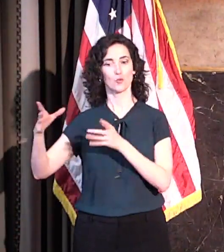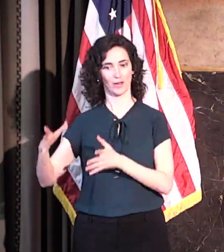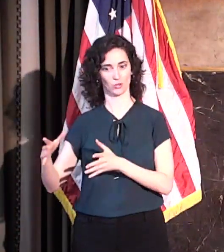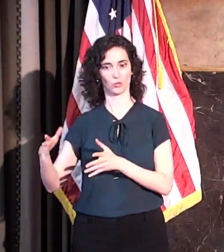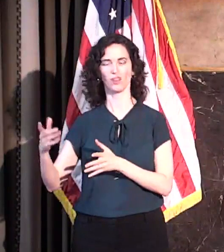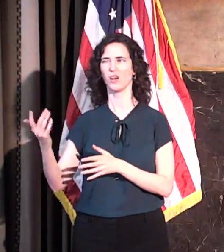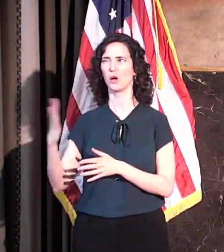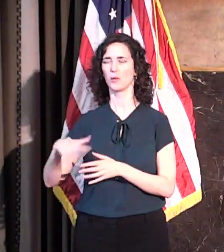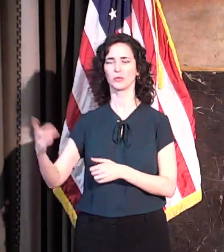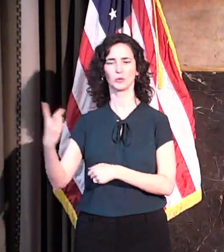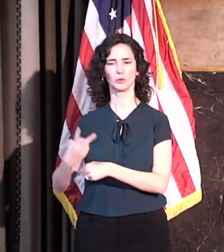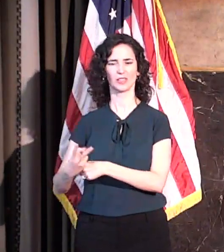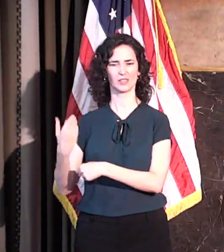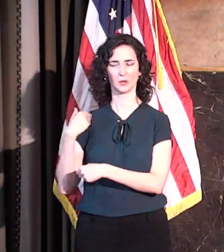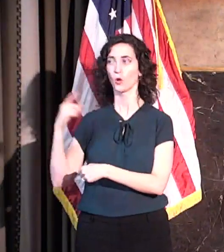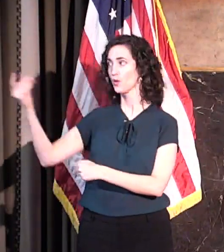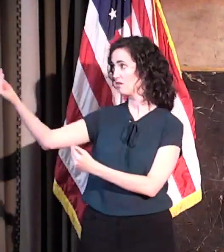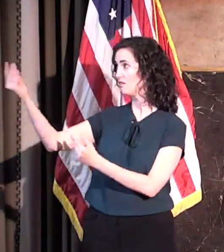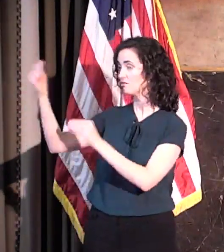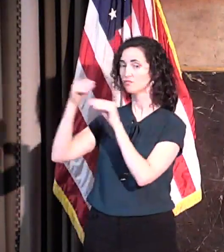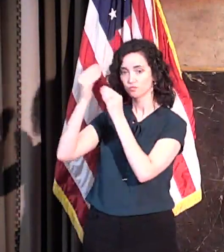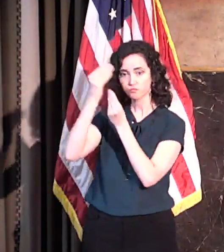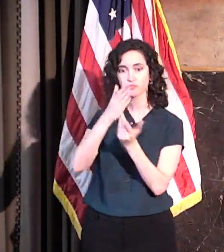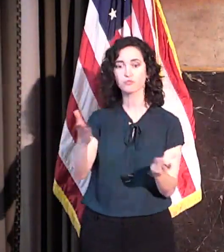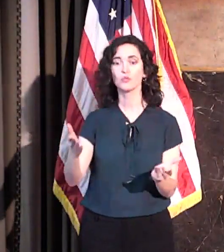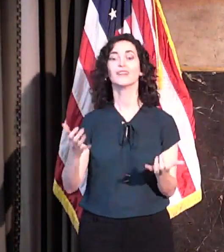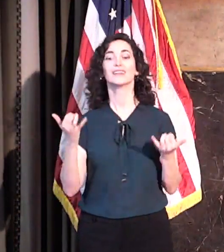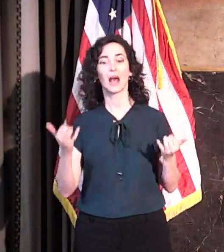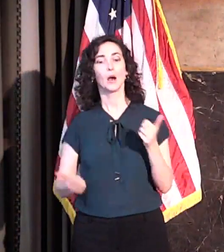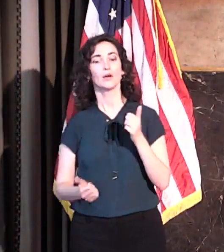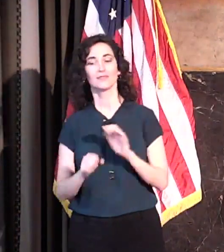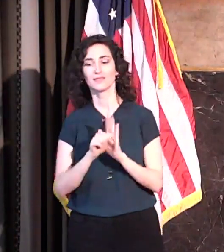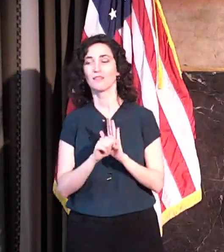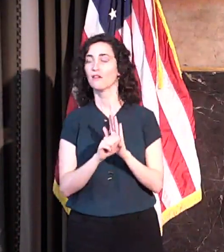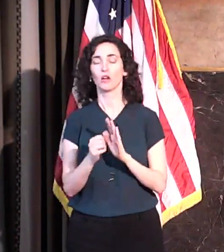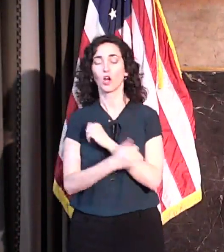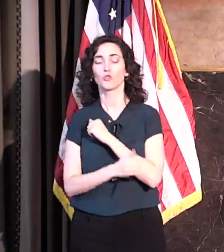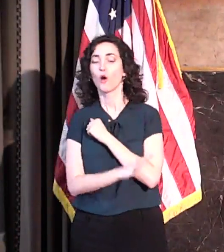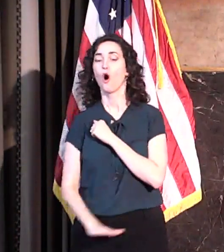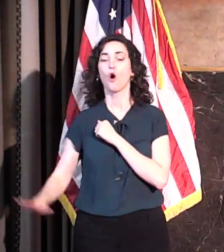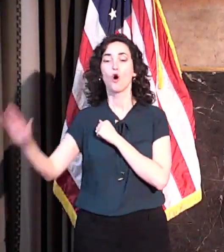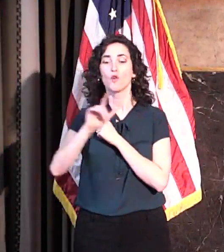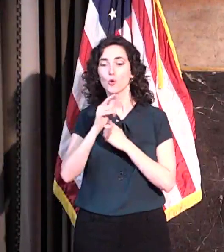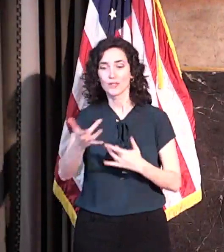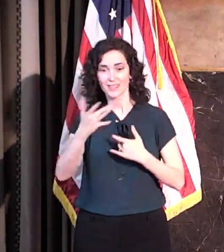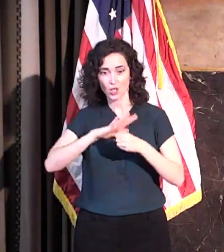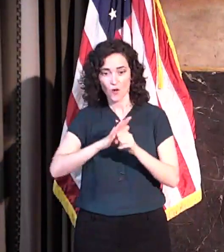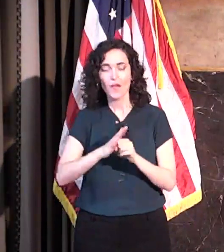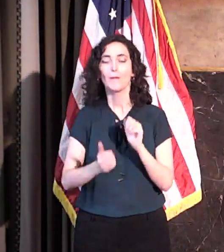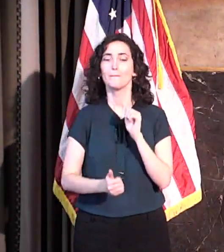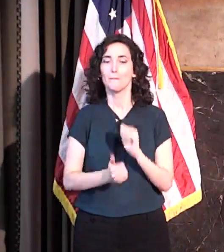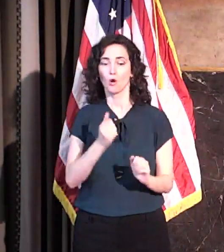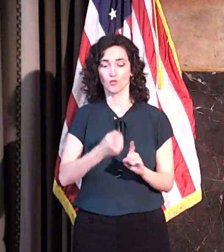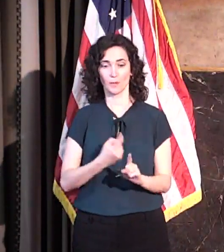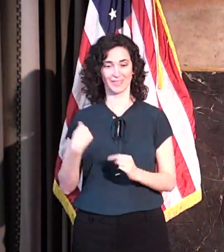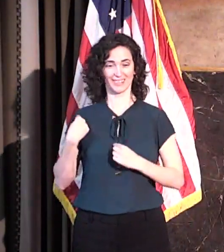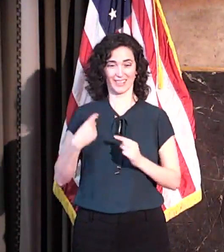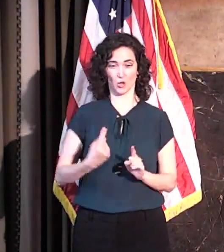UK variant now is responsible for most new cases across the country, which is causing a lot of